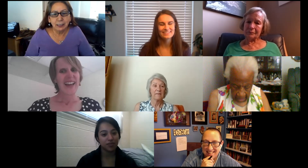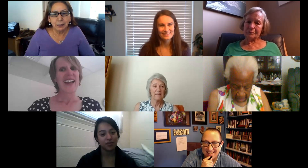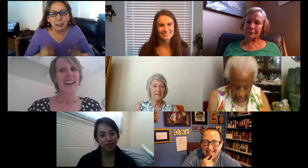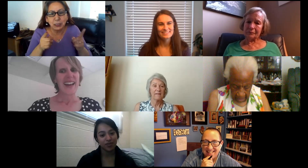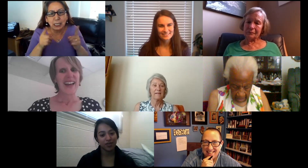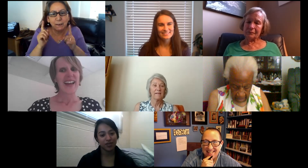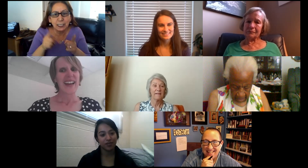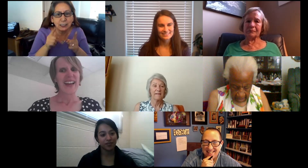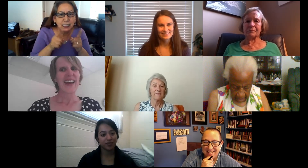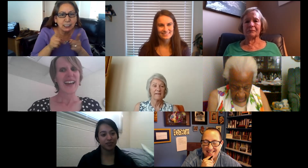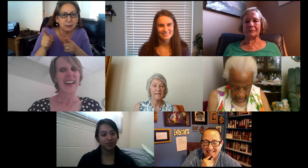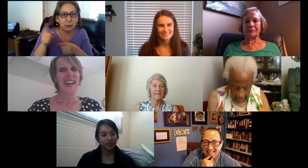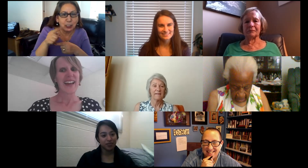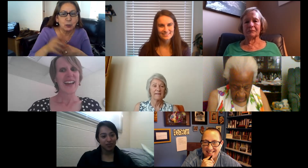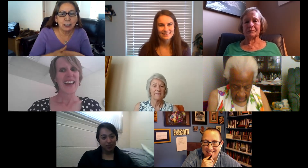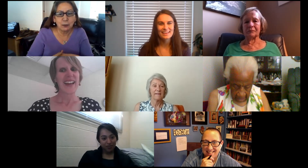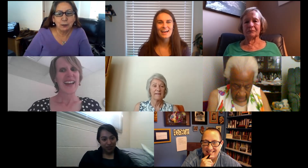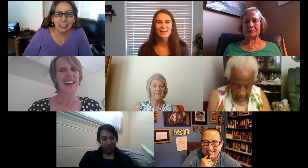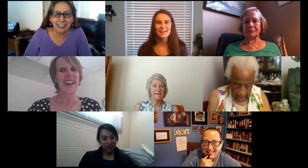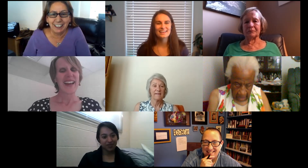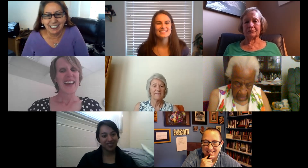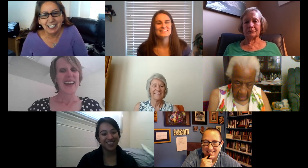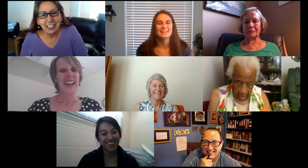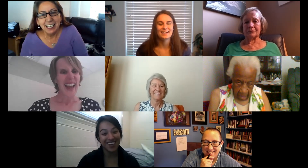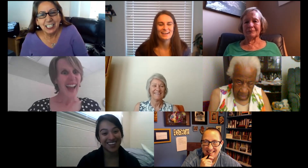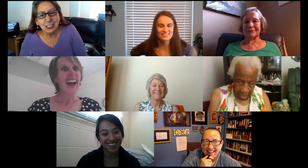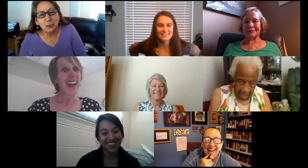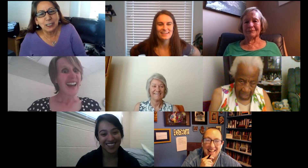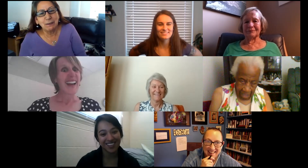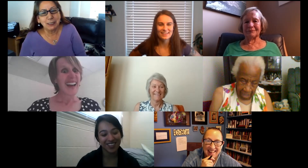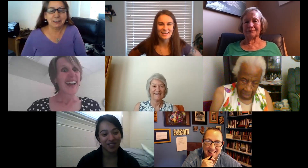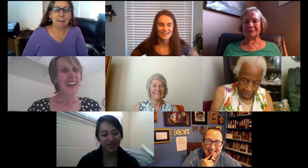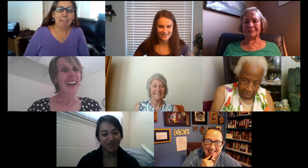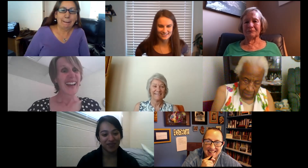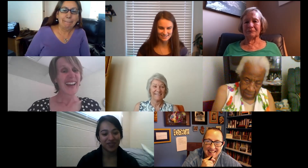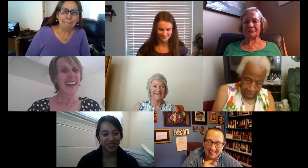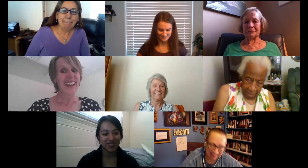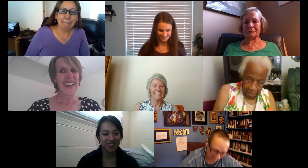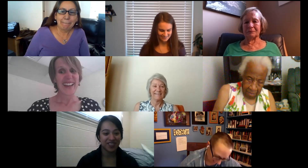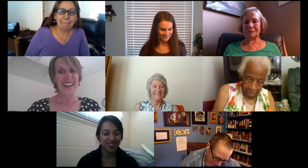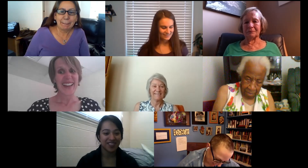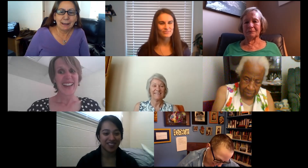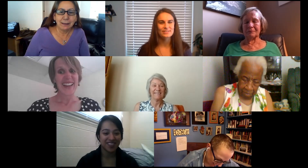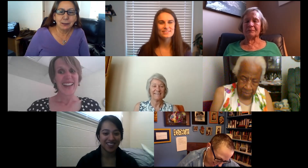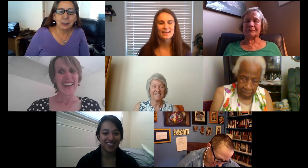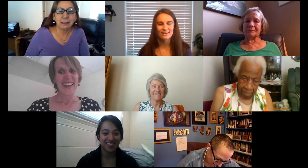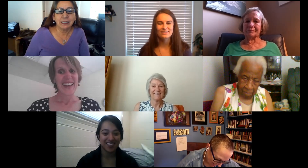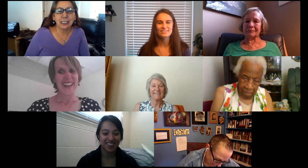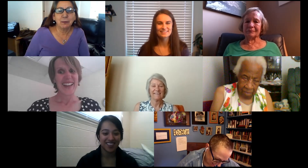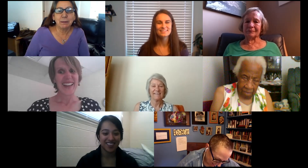depends. We gotta find signings for each one of you. Yes, I would love that. Well, next time we meet,